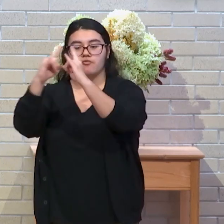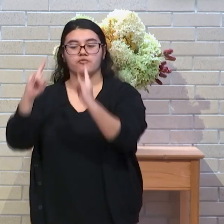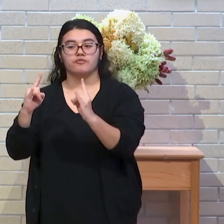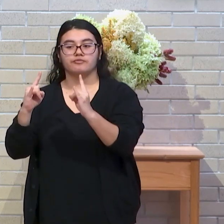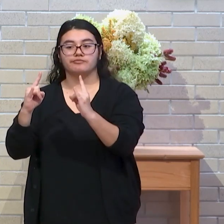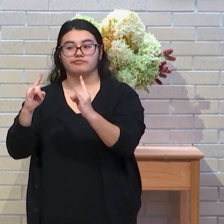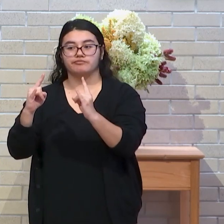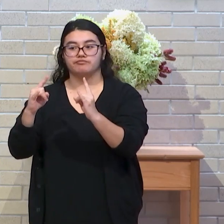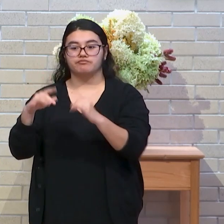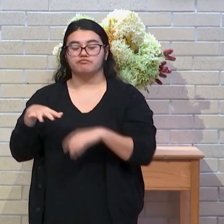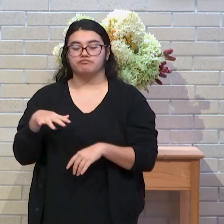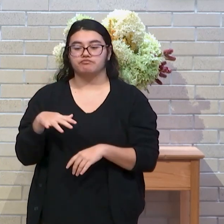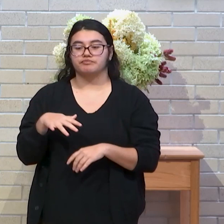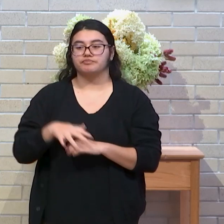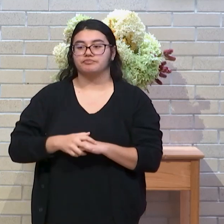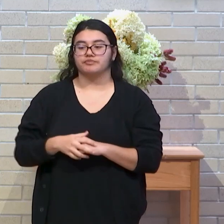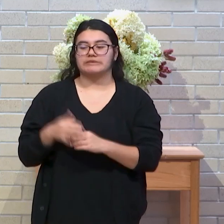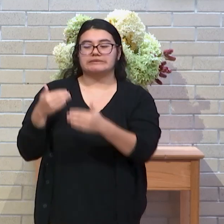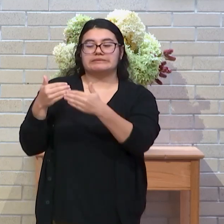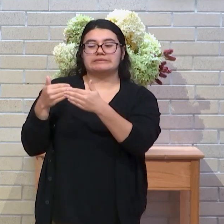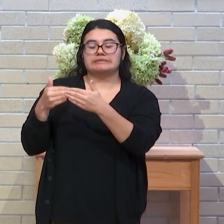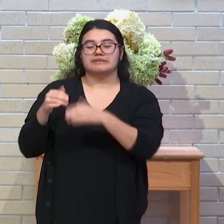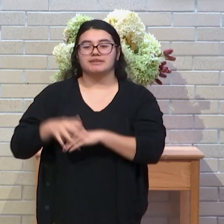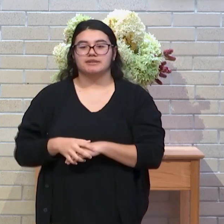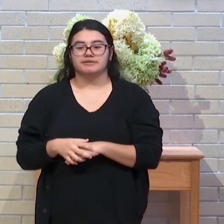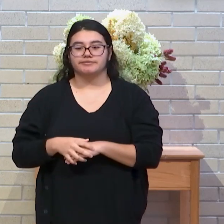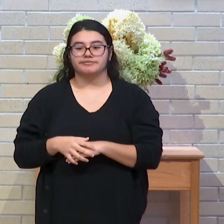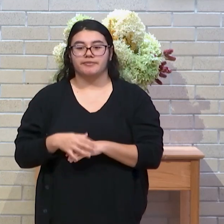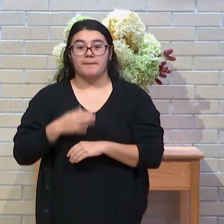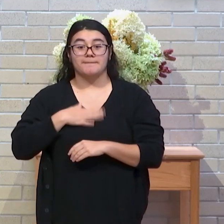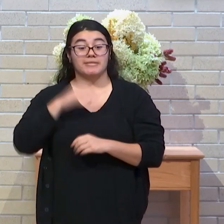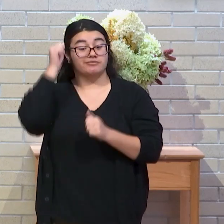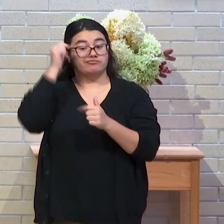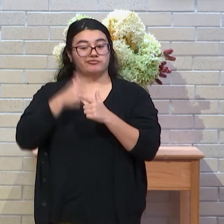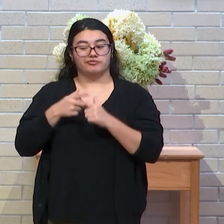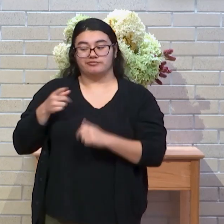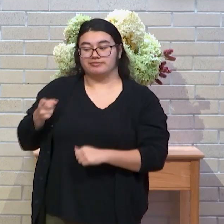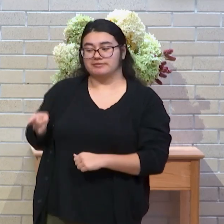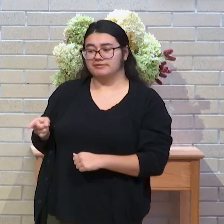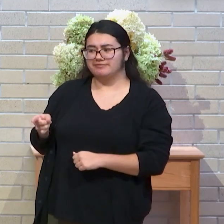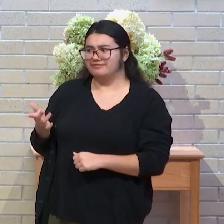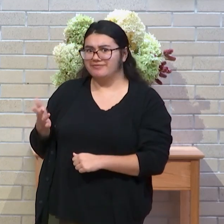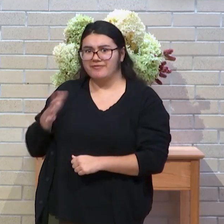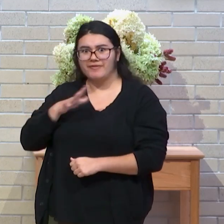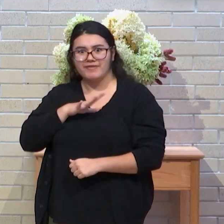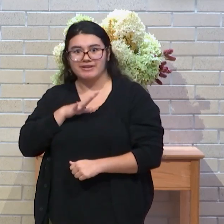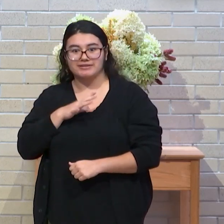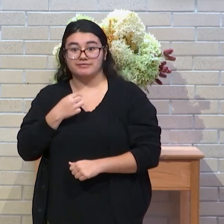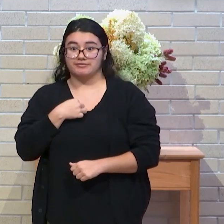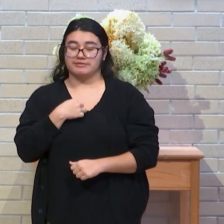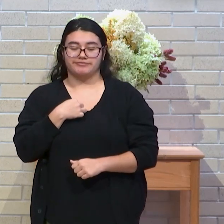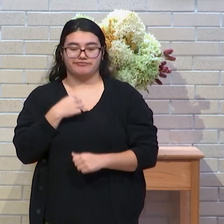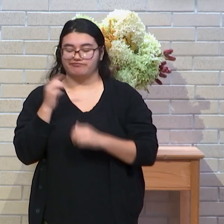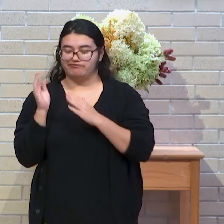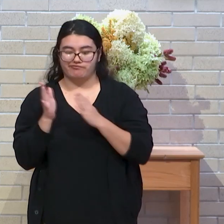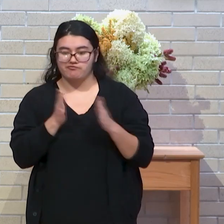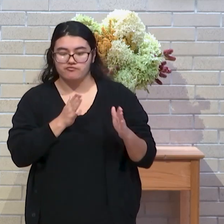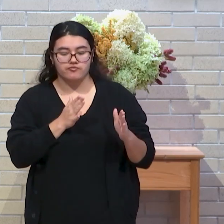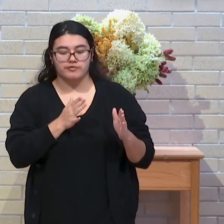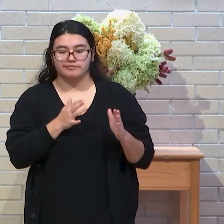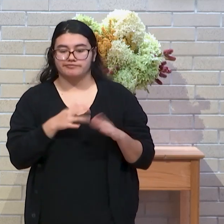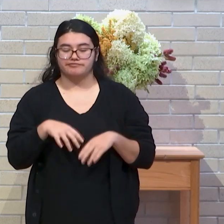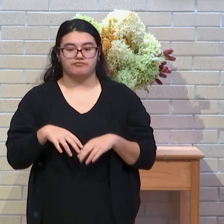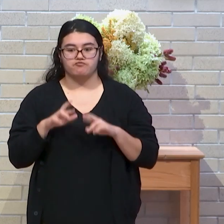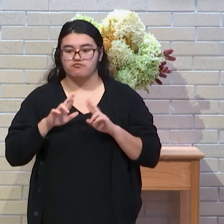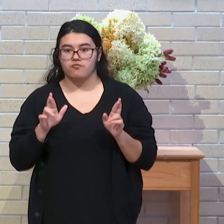by the bitter winds, snow, and general altitude, and I felt woefully unprepared. I hadn't anticipated the amount of hiking we were